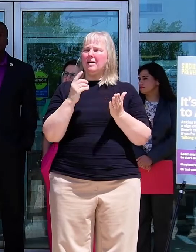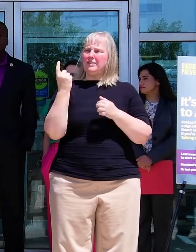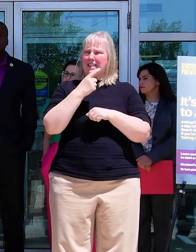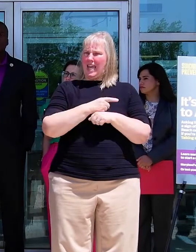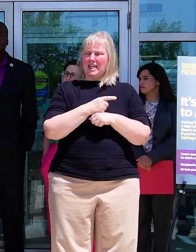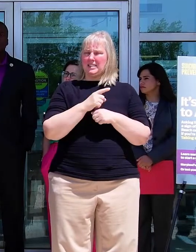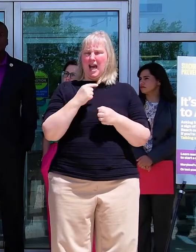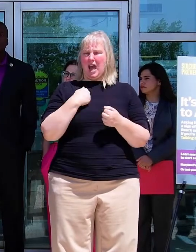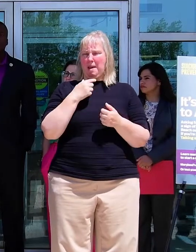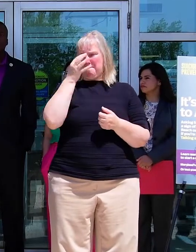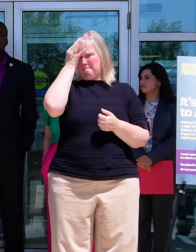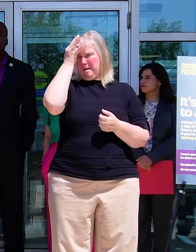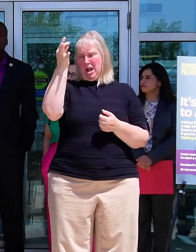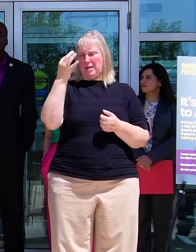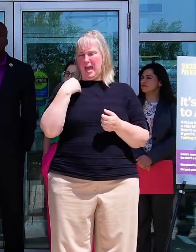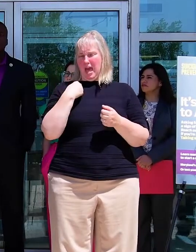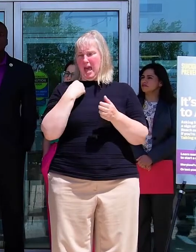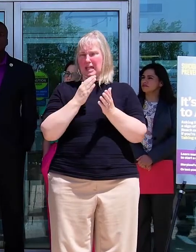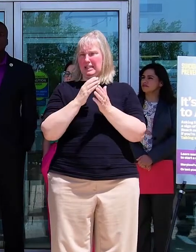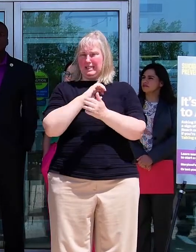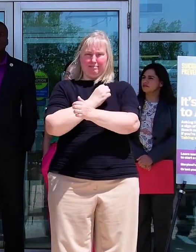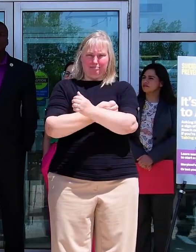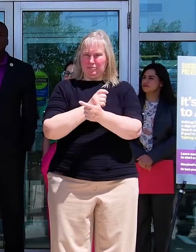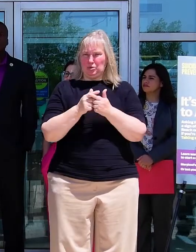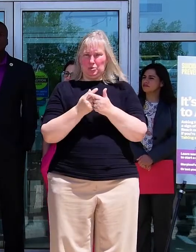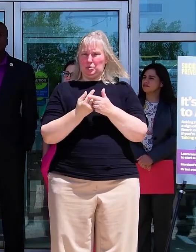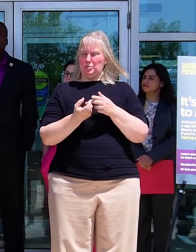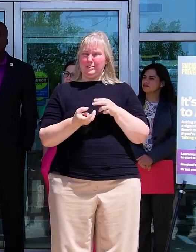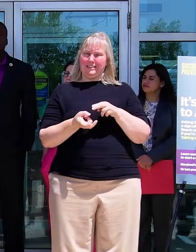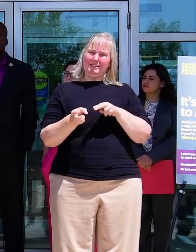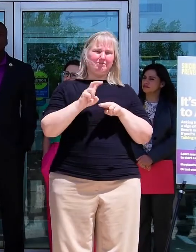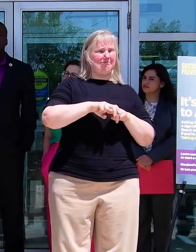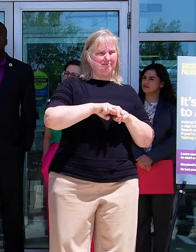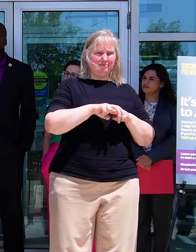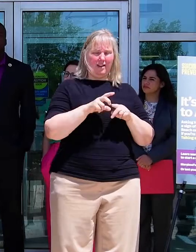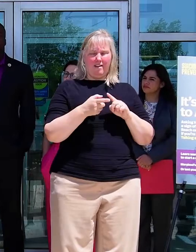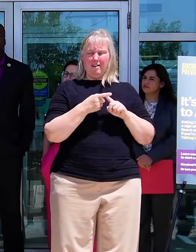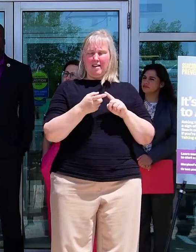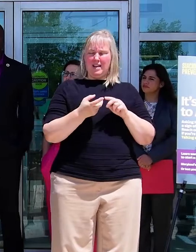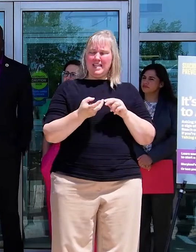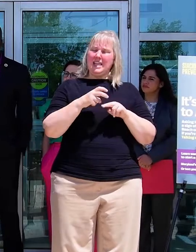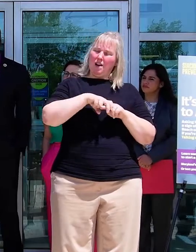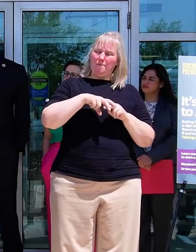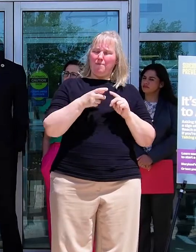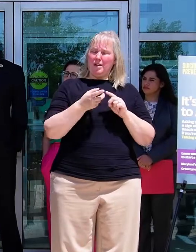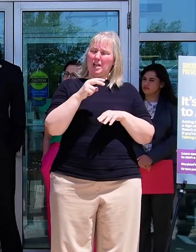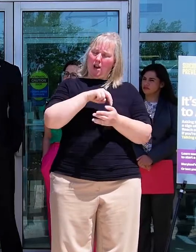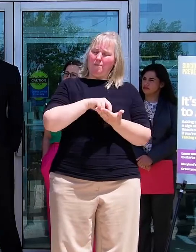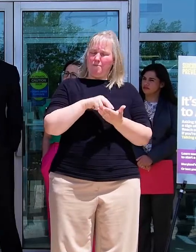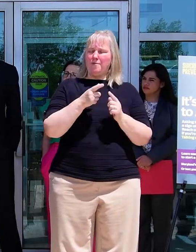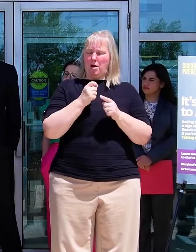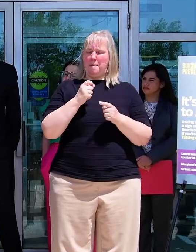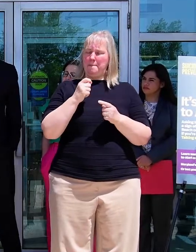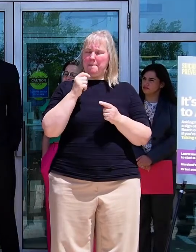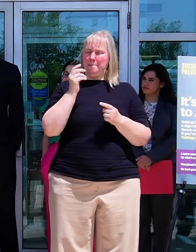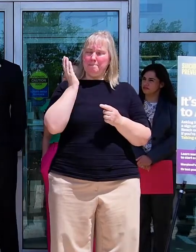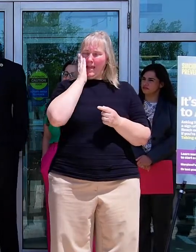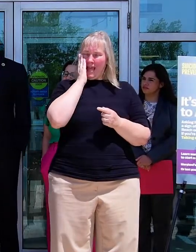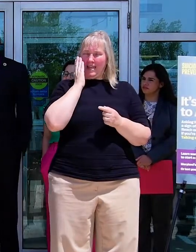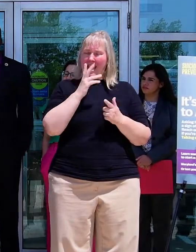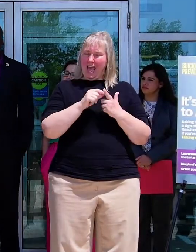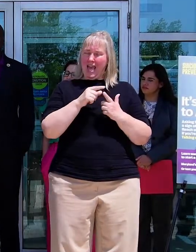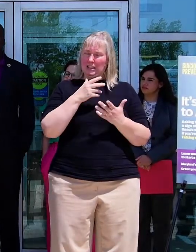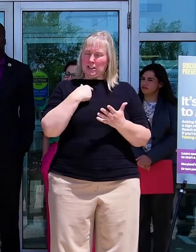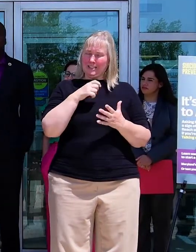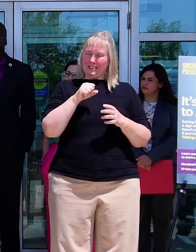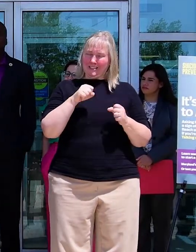the mojo to just slide my feet out of bed and put them next to the bed in the morning and start my day, and then white knuckle my way through the day in the